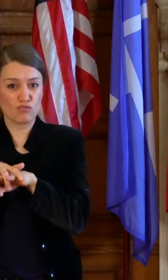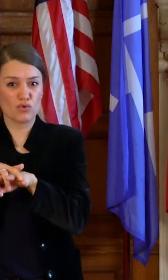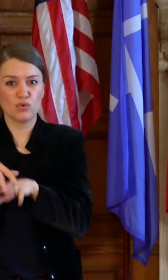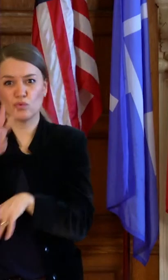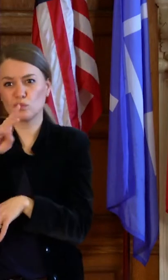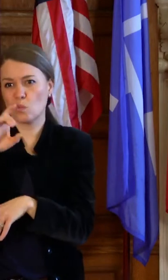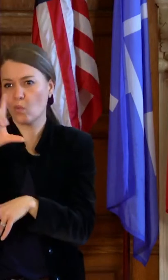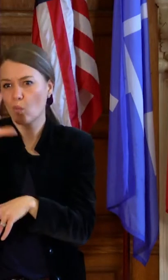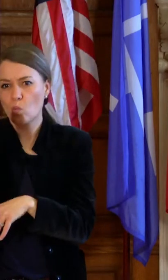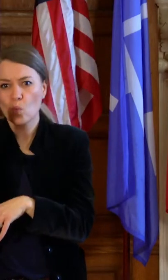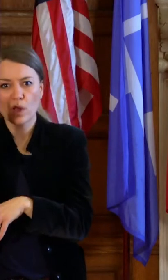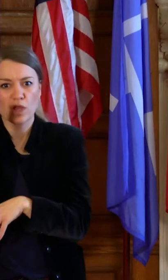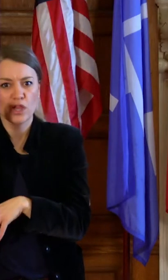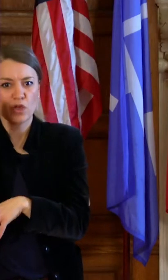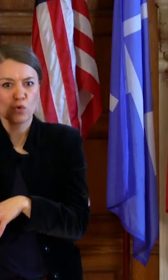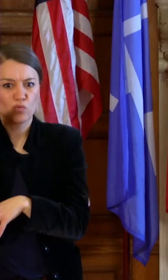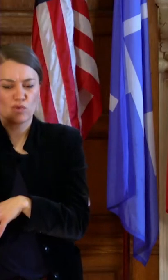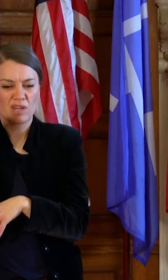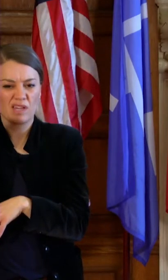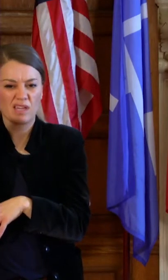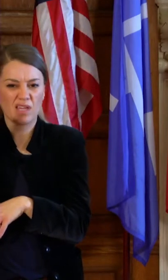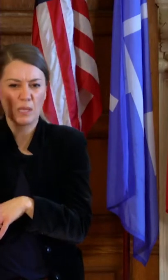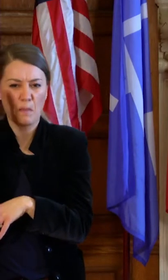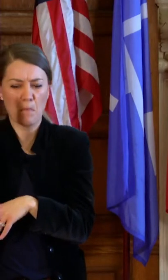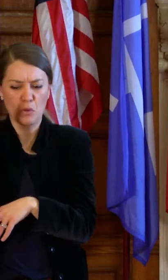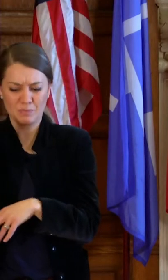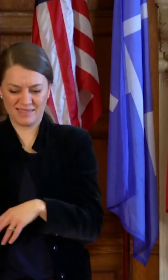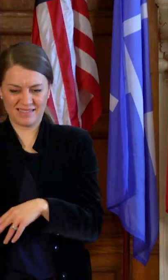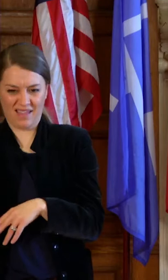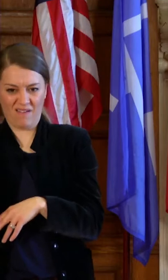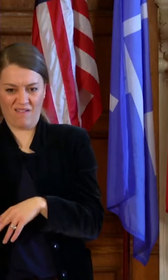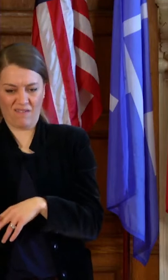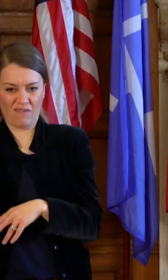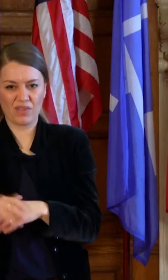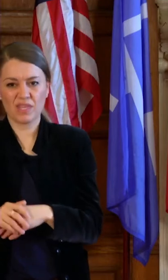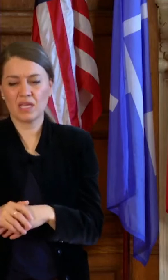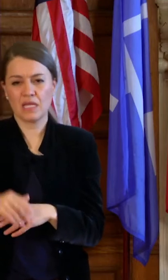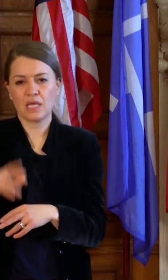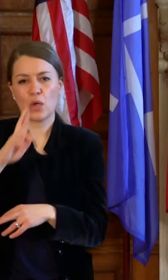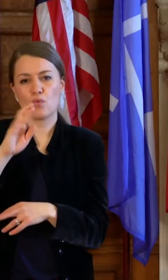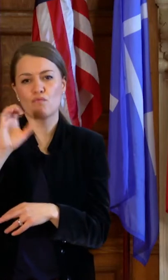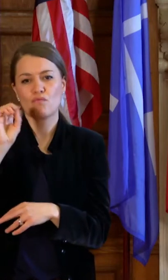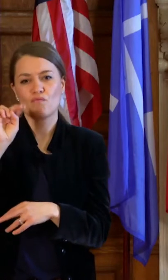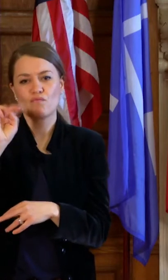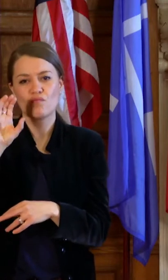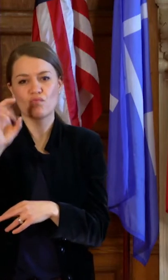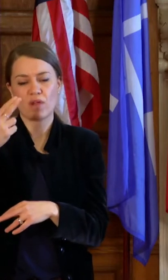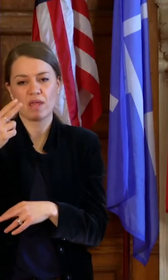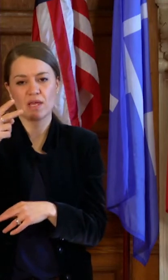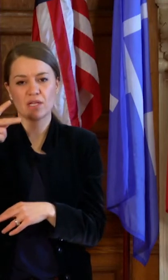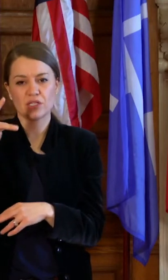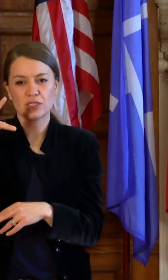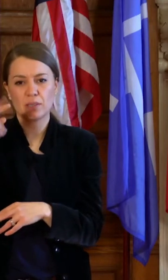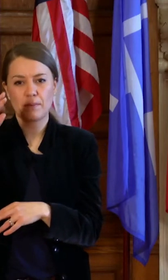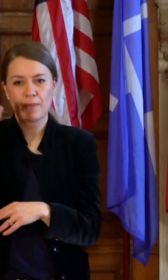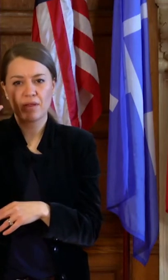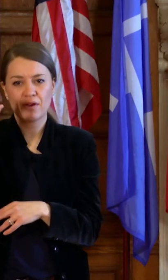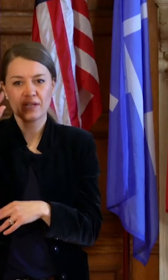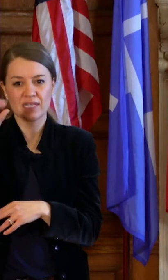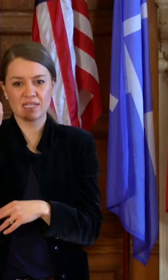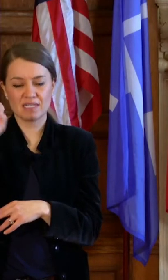Creek, and public land south of Bozeman. This was a ranch in Paradise Valley. I was spending more time down there this winter